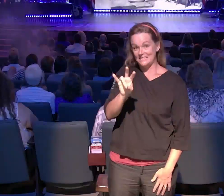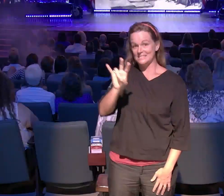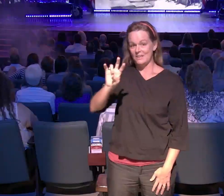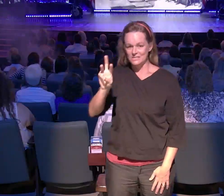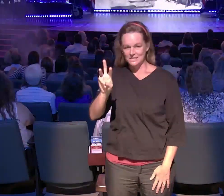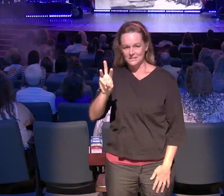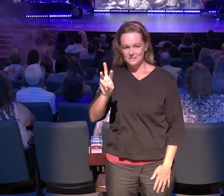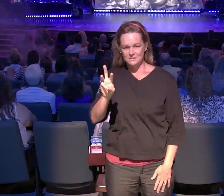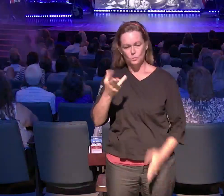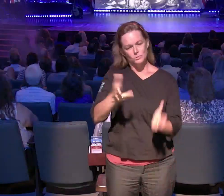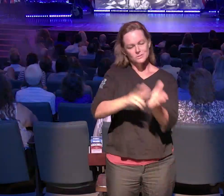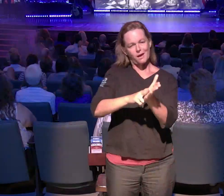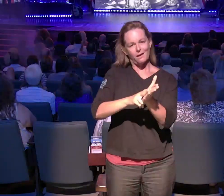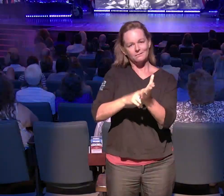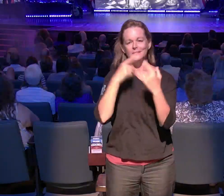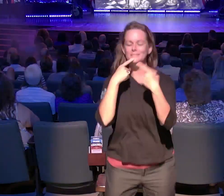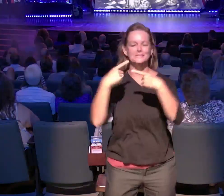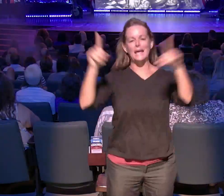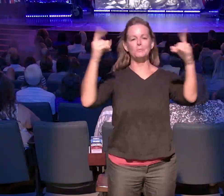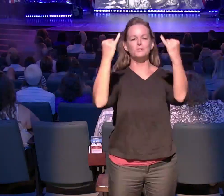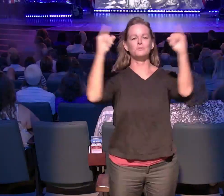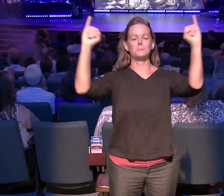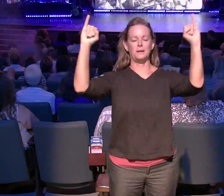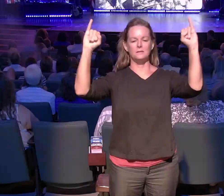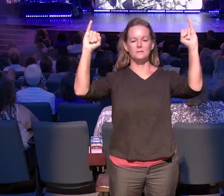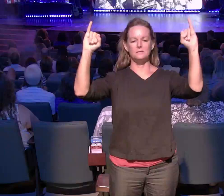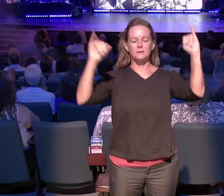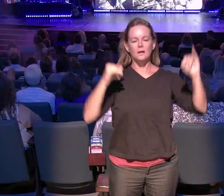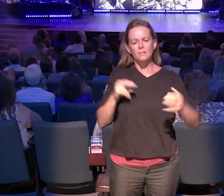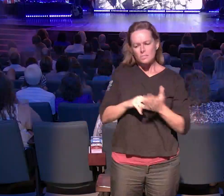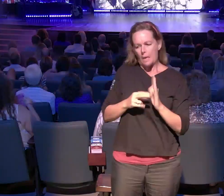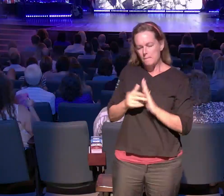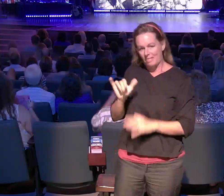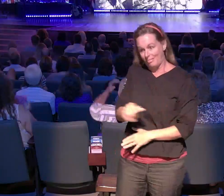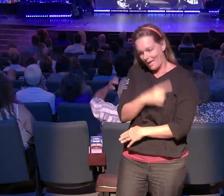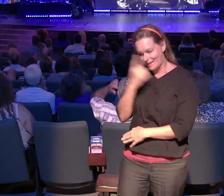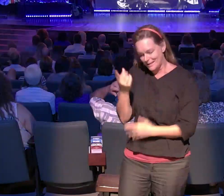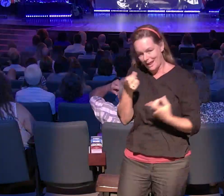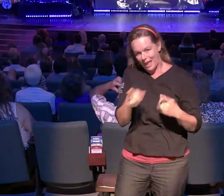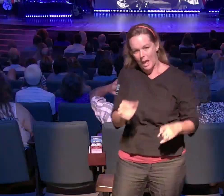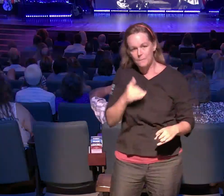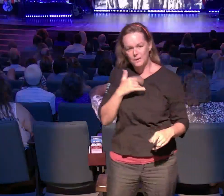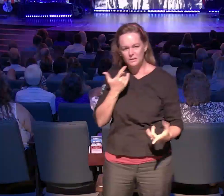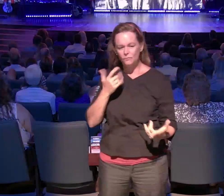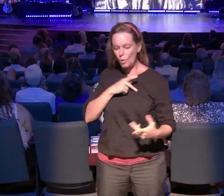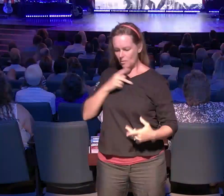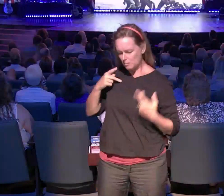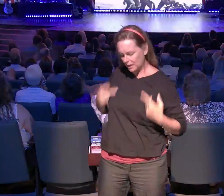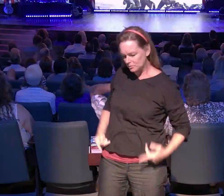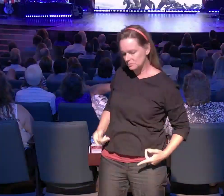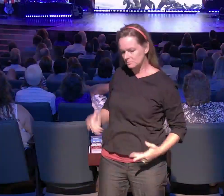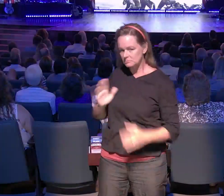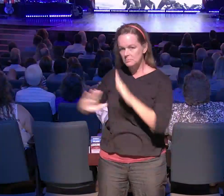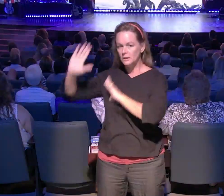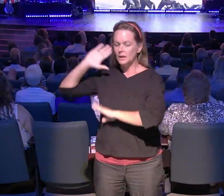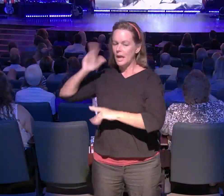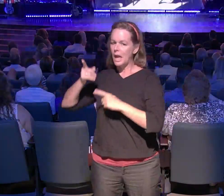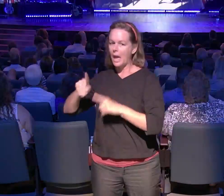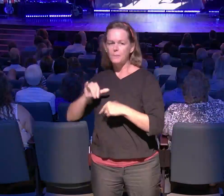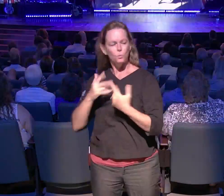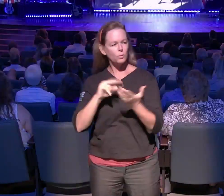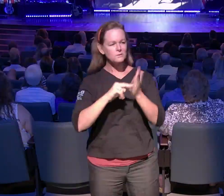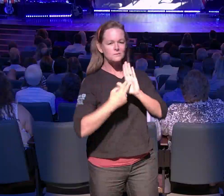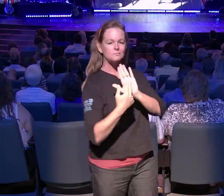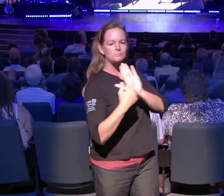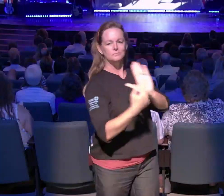that we celebrated, but the birth of our great nation. A nation that was forged on the sacrifice of pilgrims, pioneers, and patriots. One of